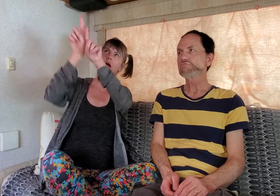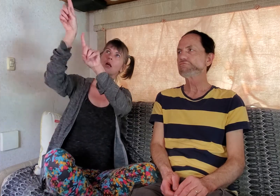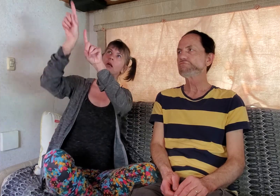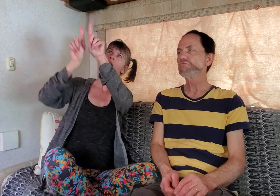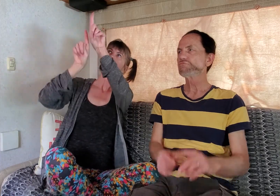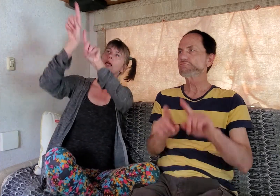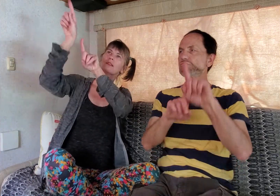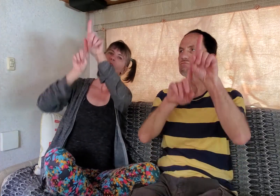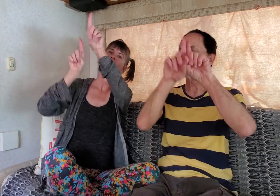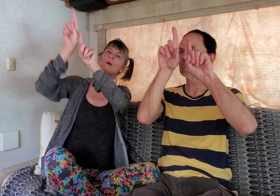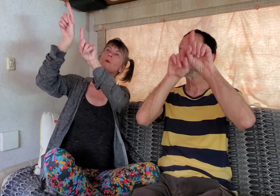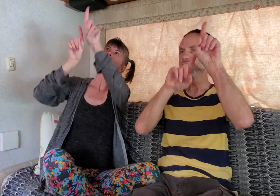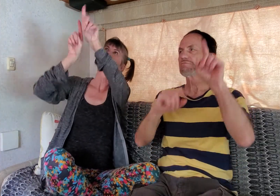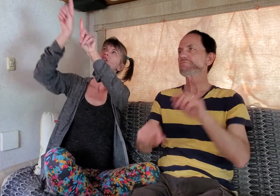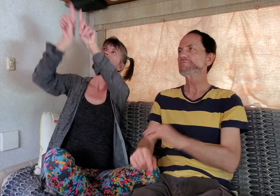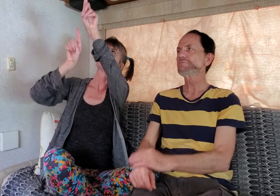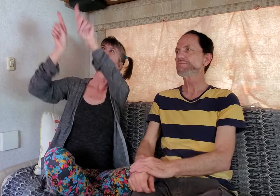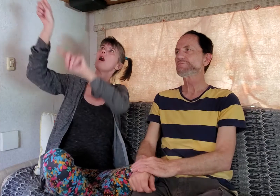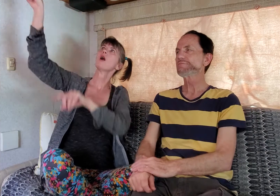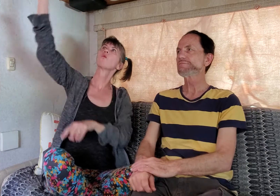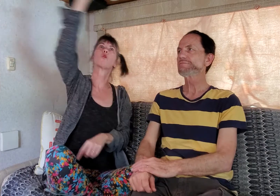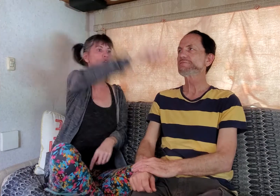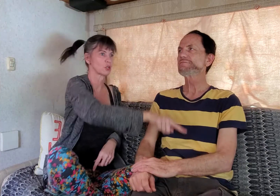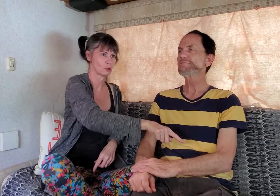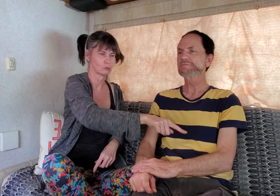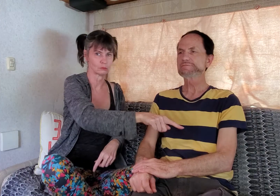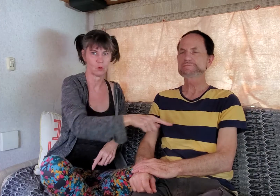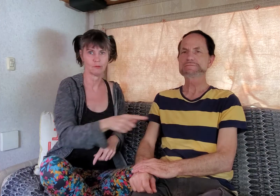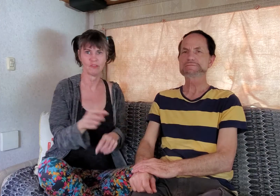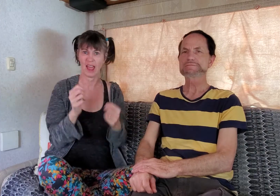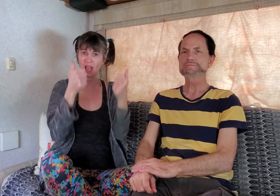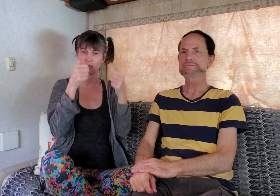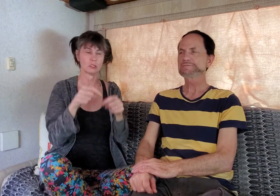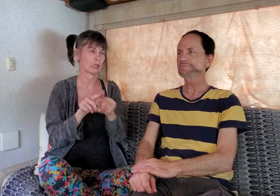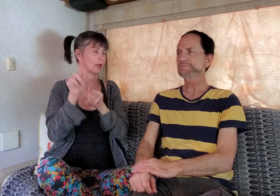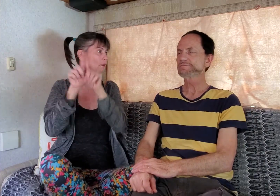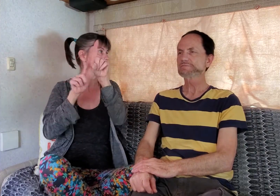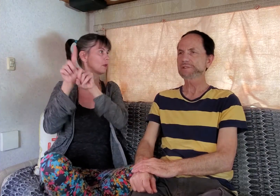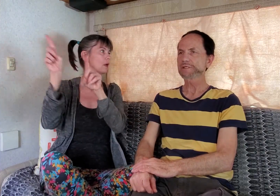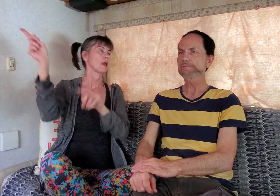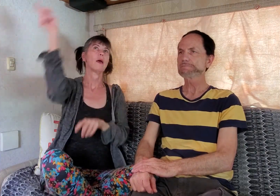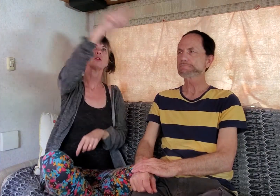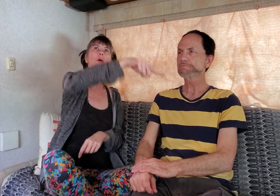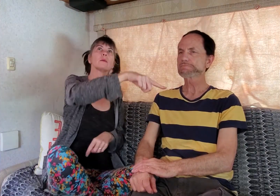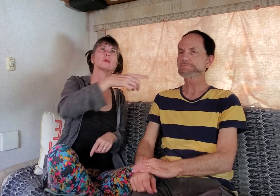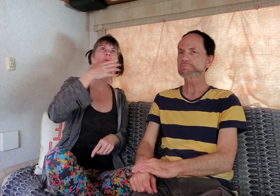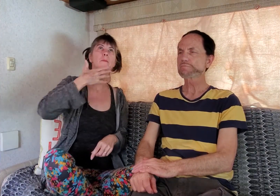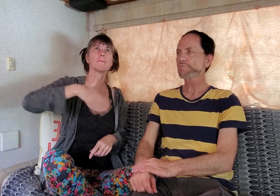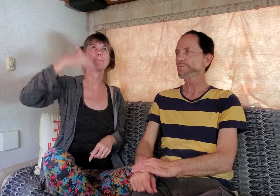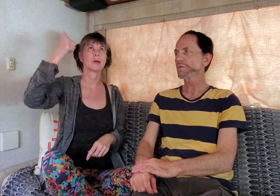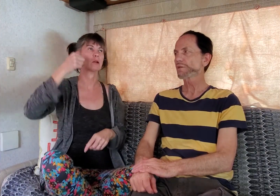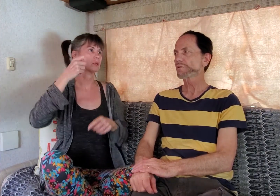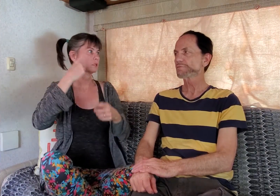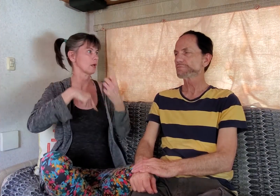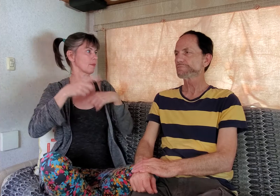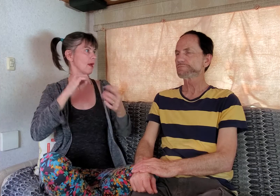Star, like the comet would be like a star whoosh, going fast, I guess. Yeah. And there's probably something better to sign that